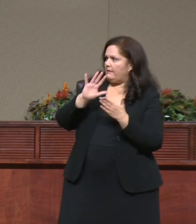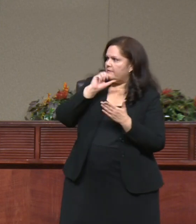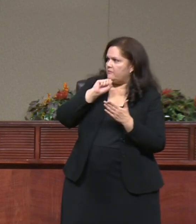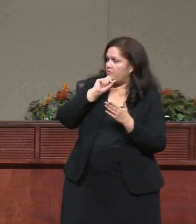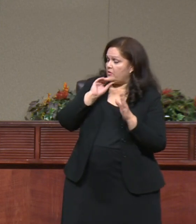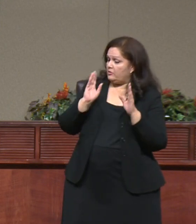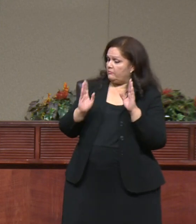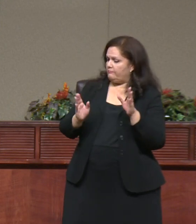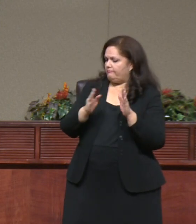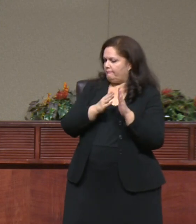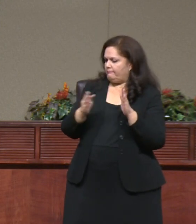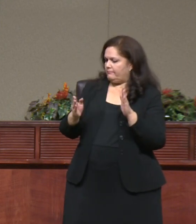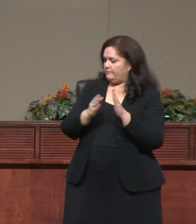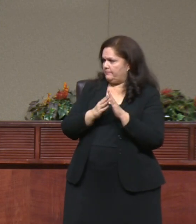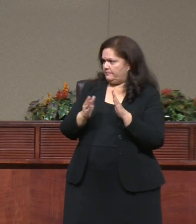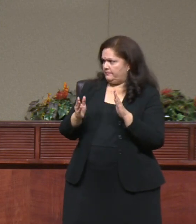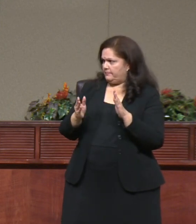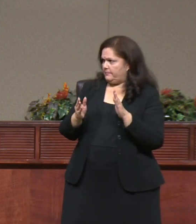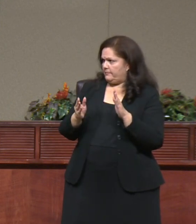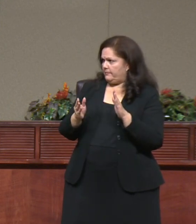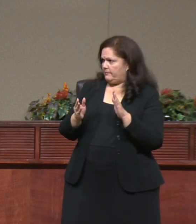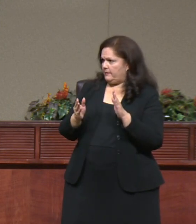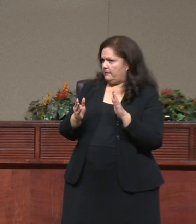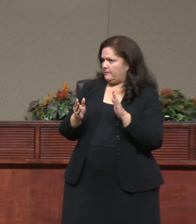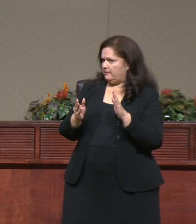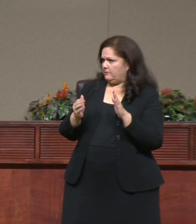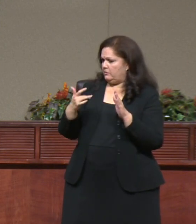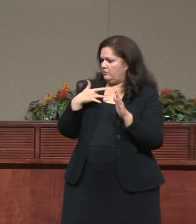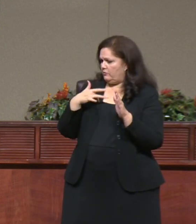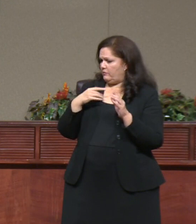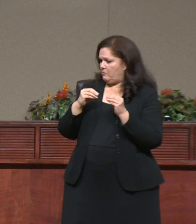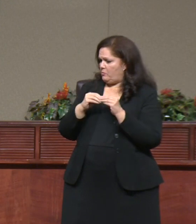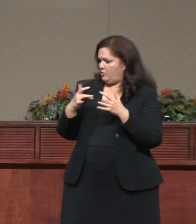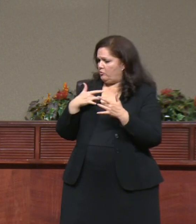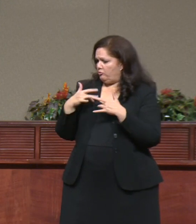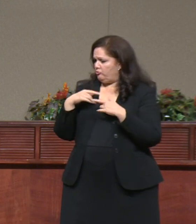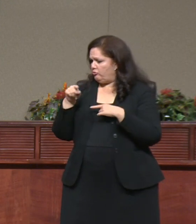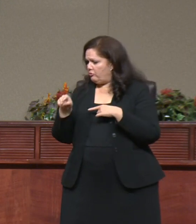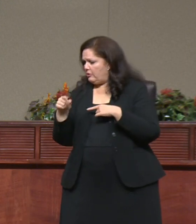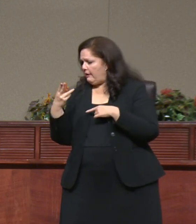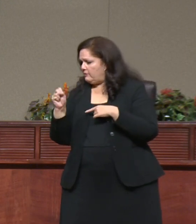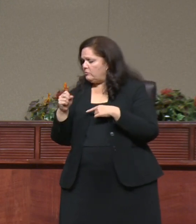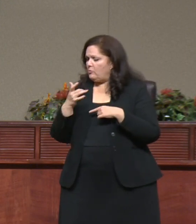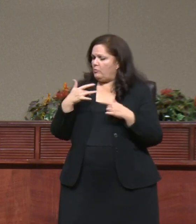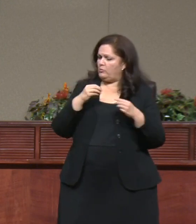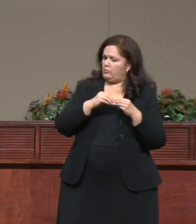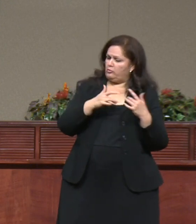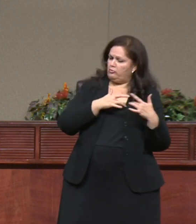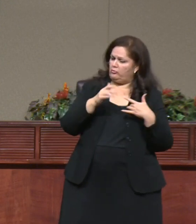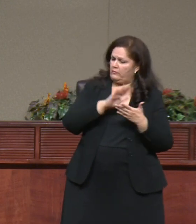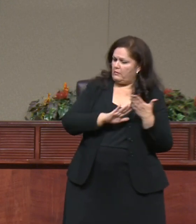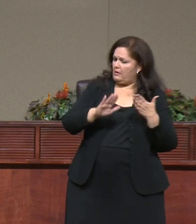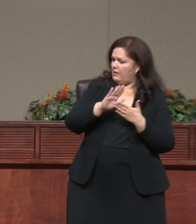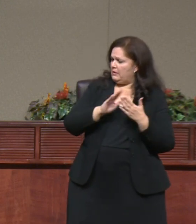Is there a group between those two that you feel more concerned about than the other? And how do you